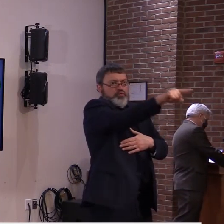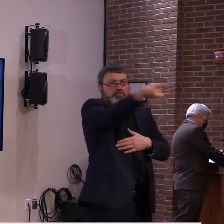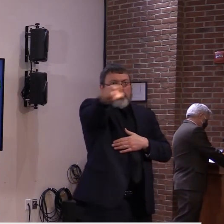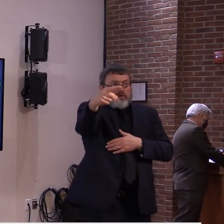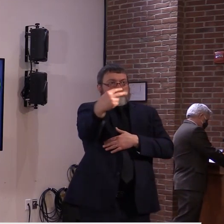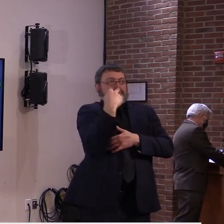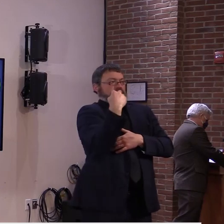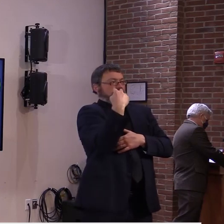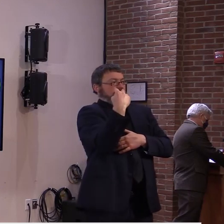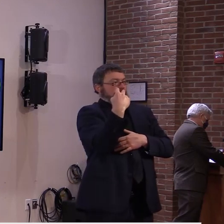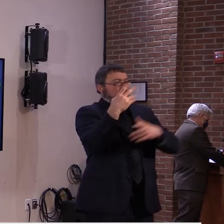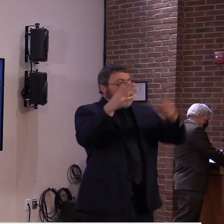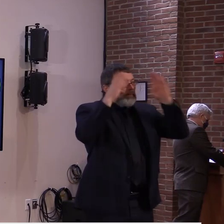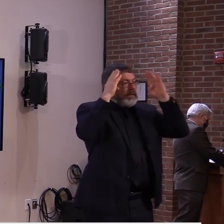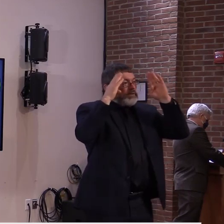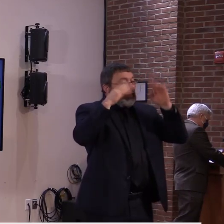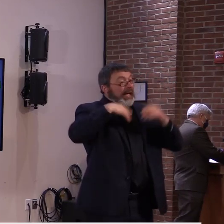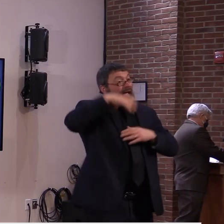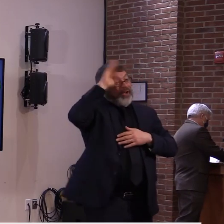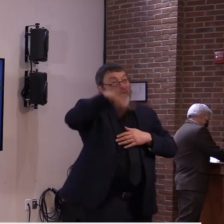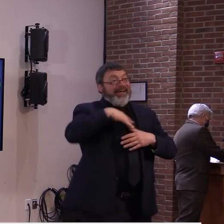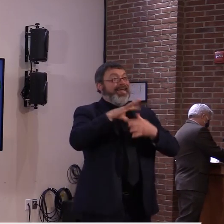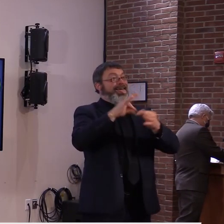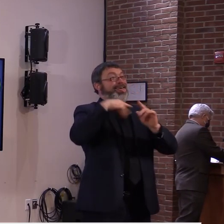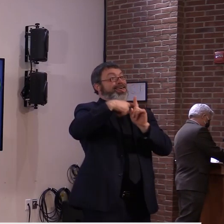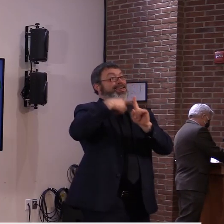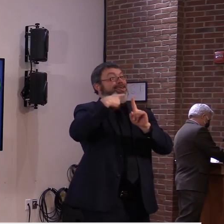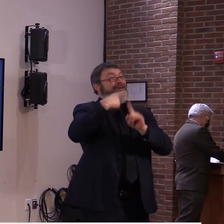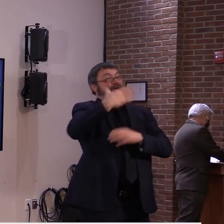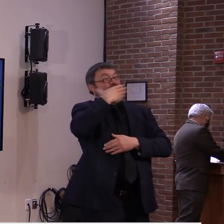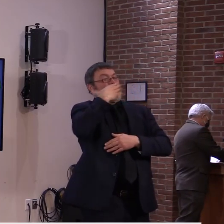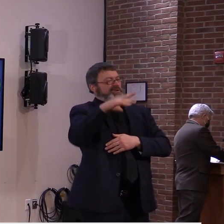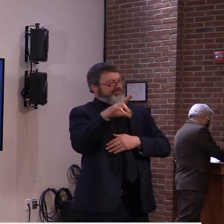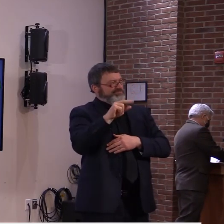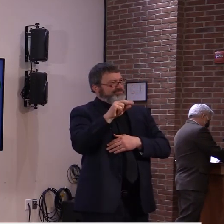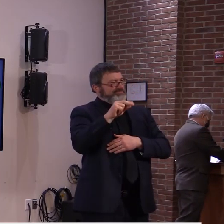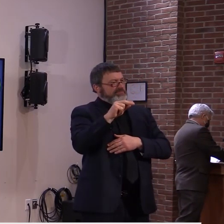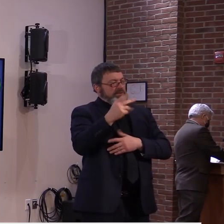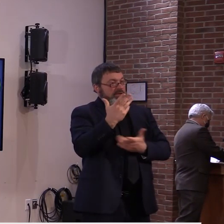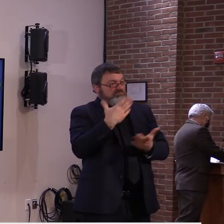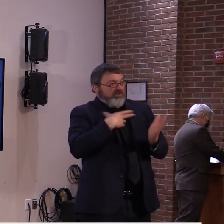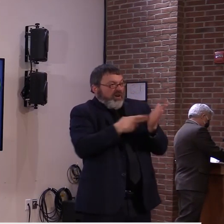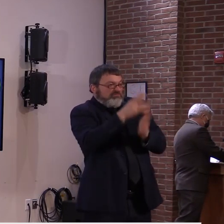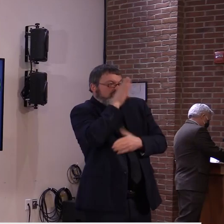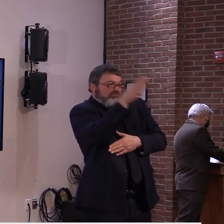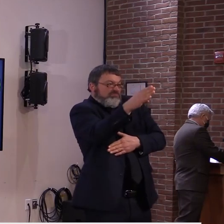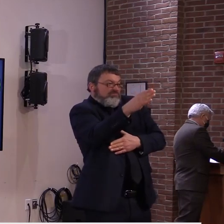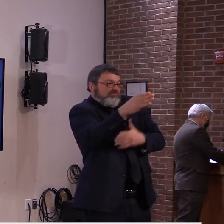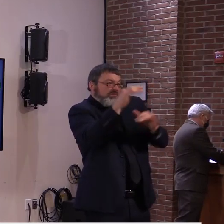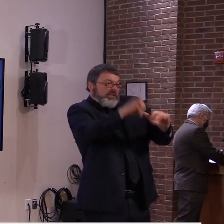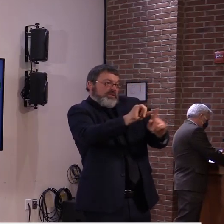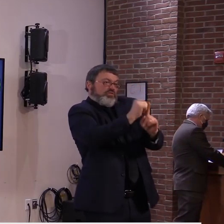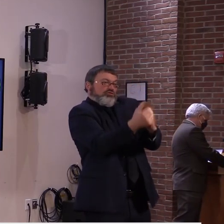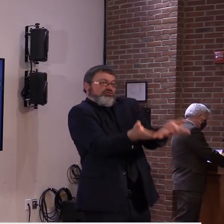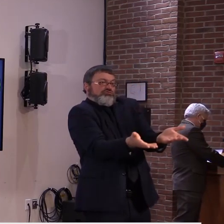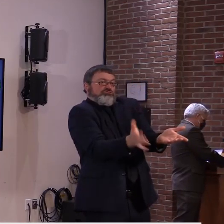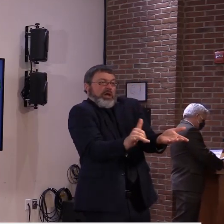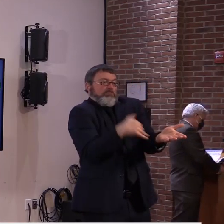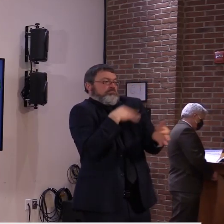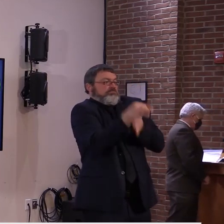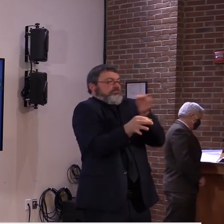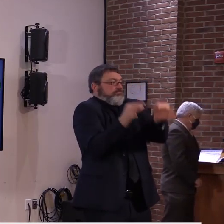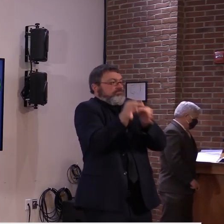they portrayed the information that we've received quite well and honestly. So that's all we can ask for. We want